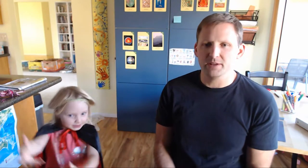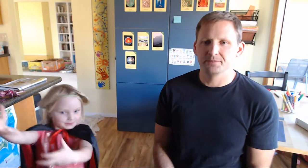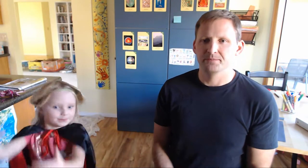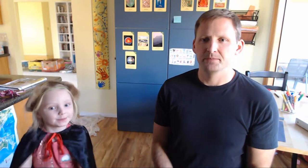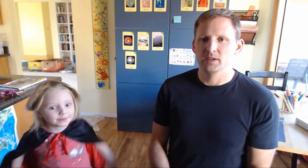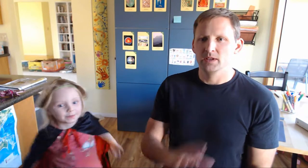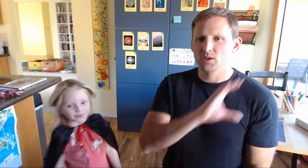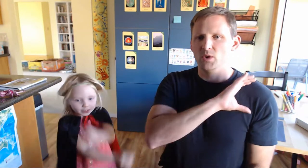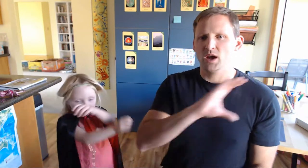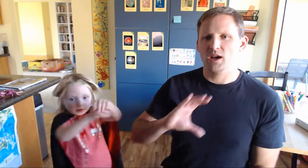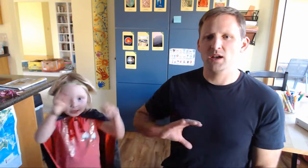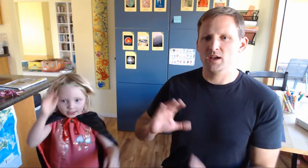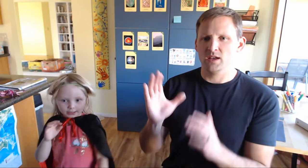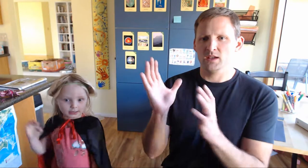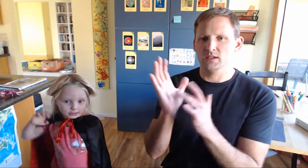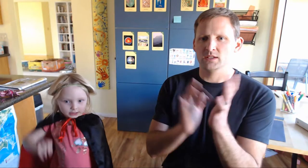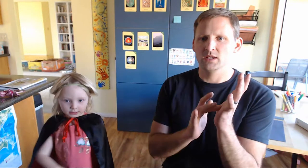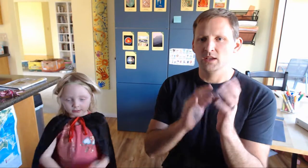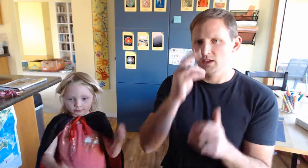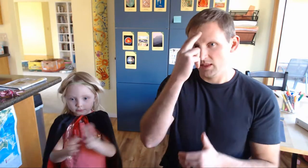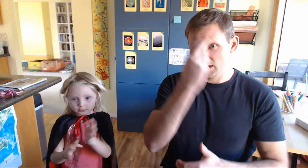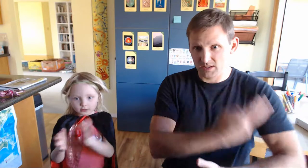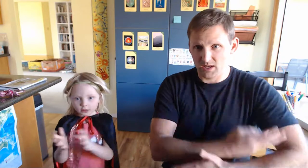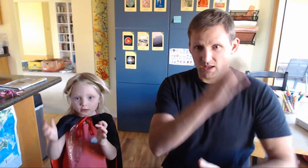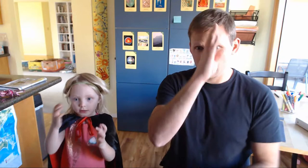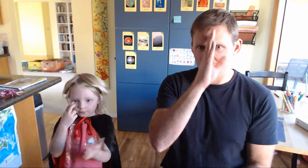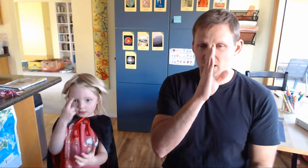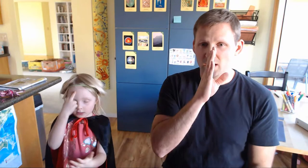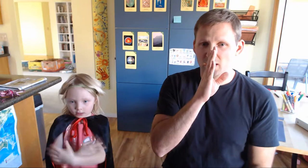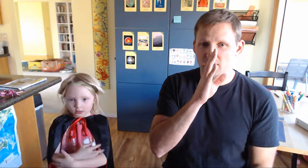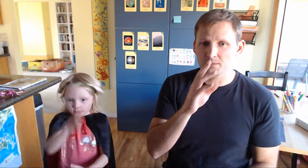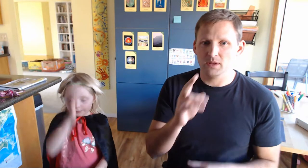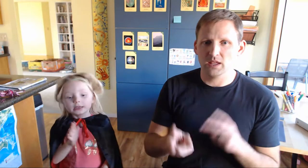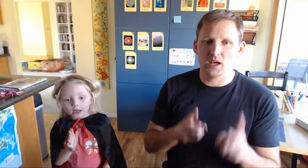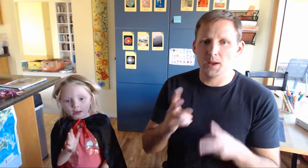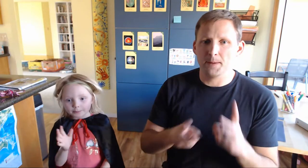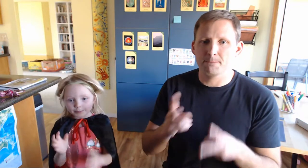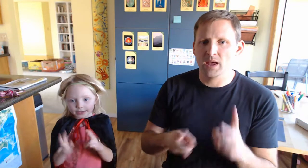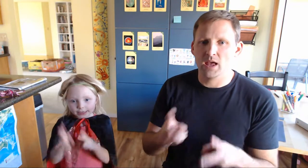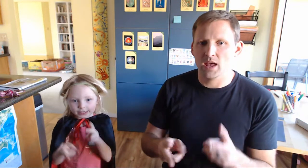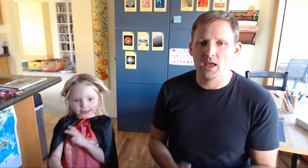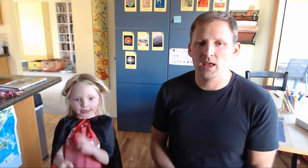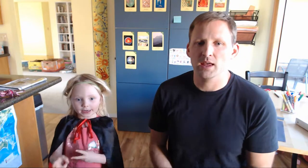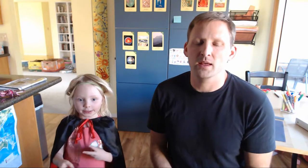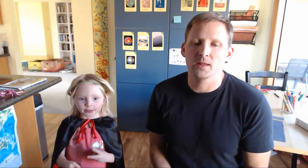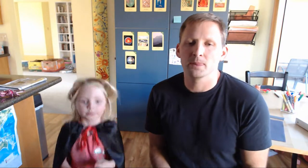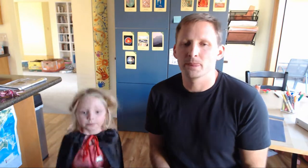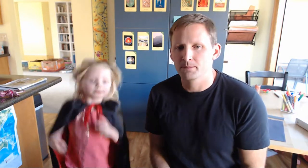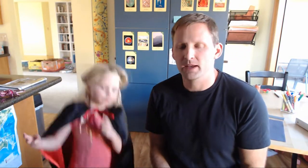How did Christ, being the Son of God, become man?